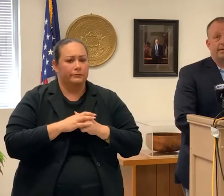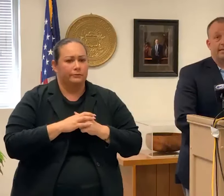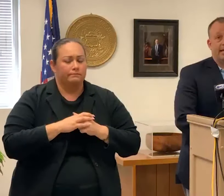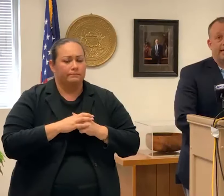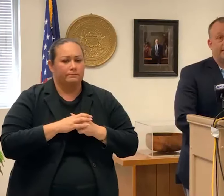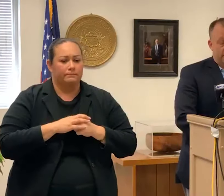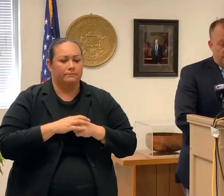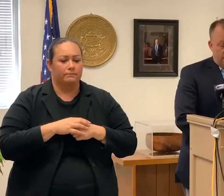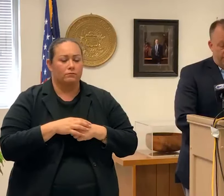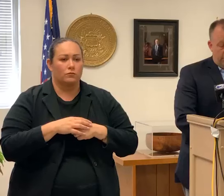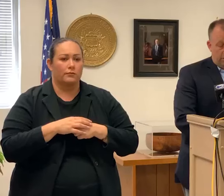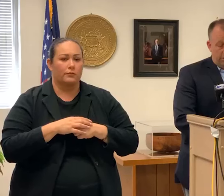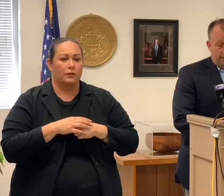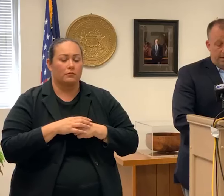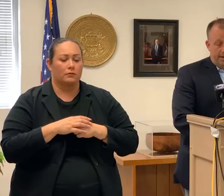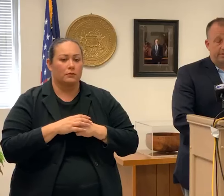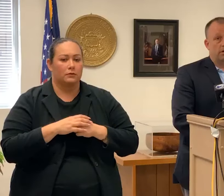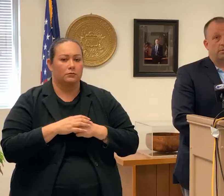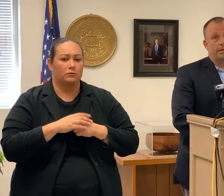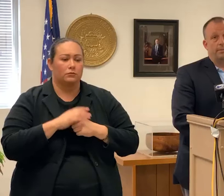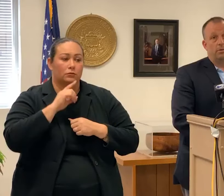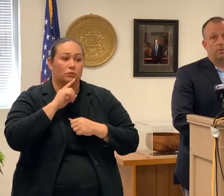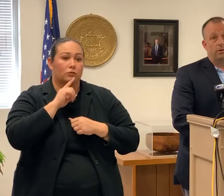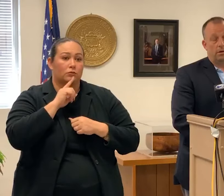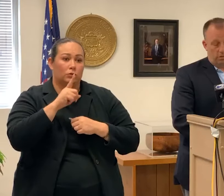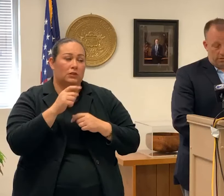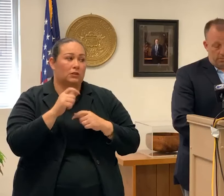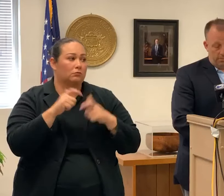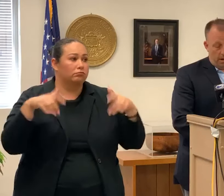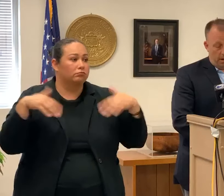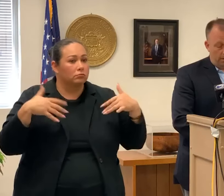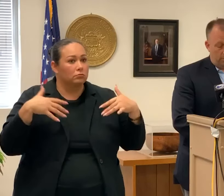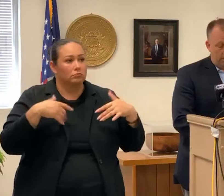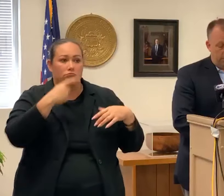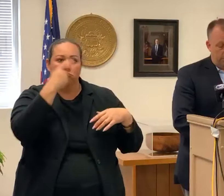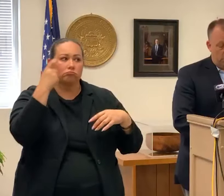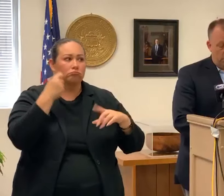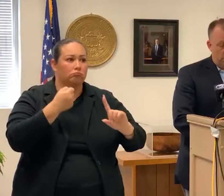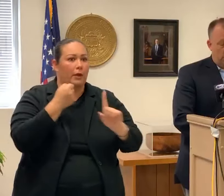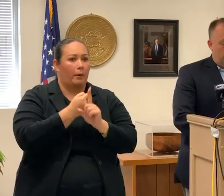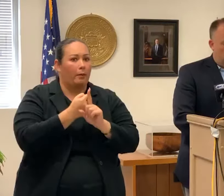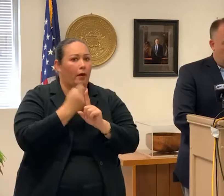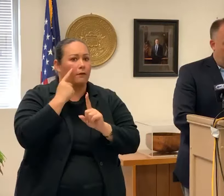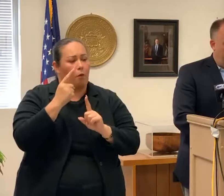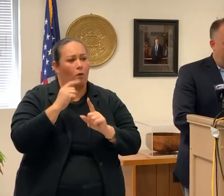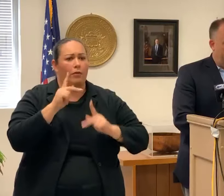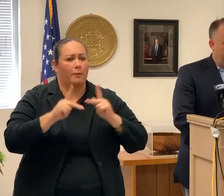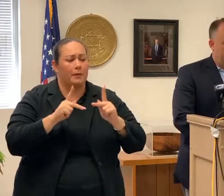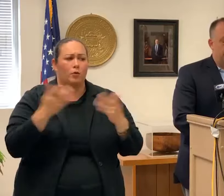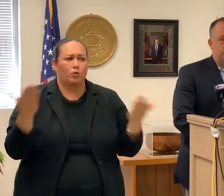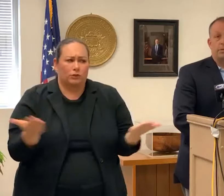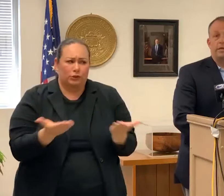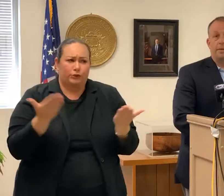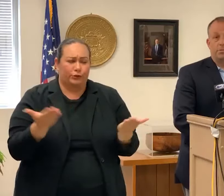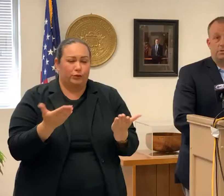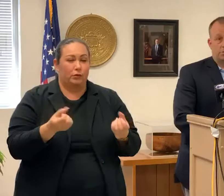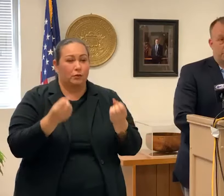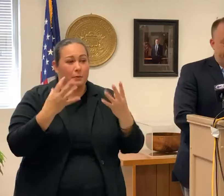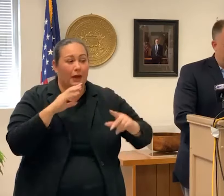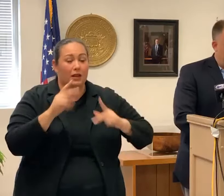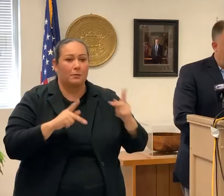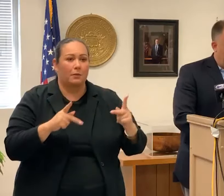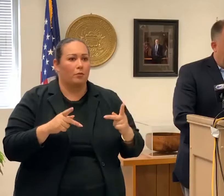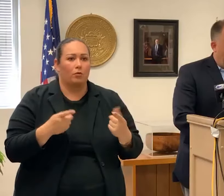to that, it has had a very large impact on our people across the board. We've had so many